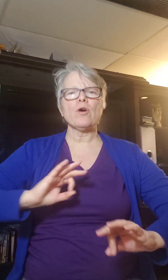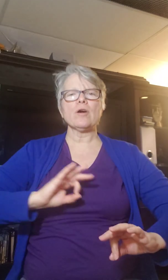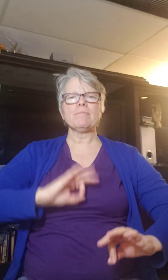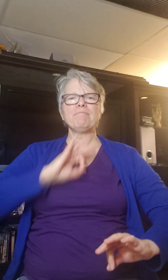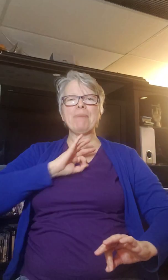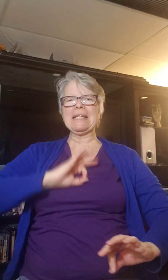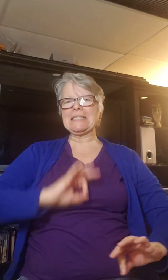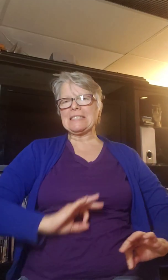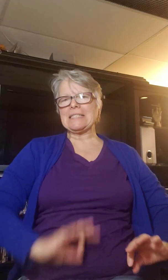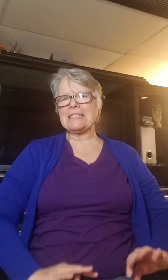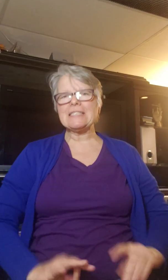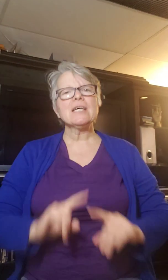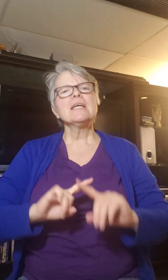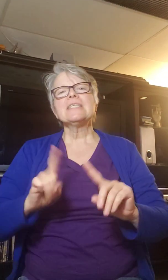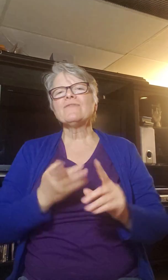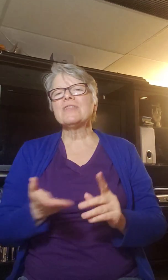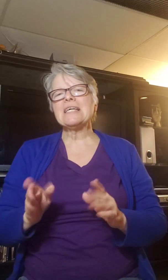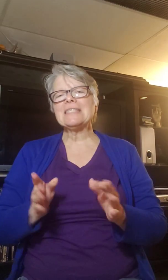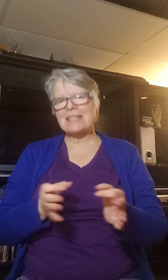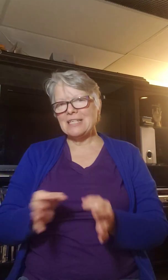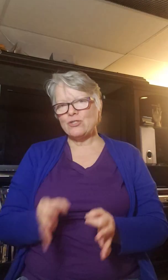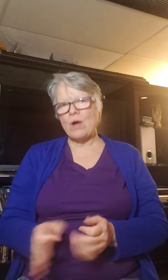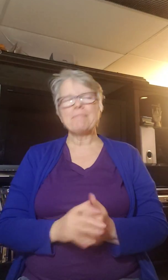or buttons, different things that they describe.